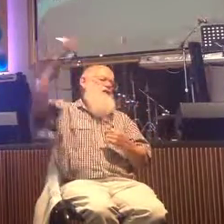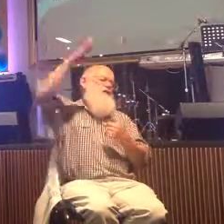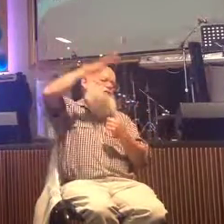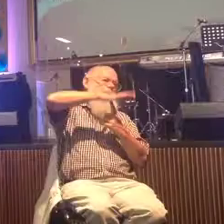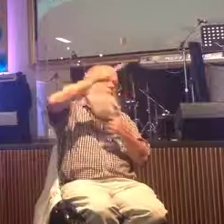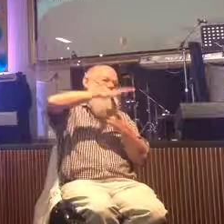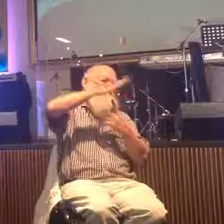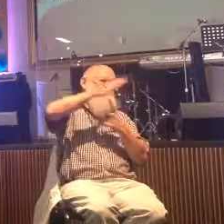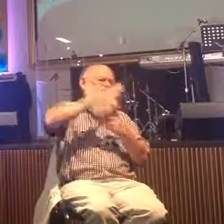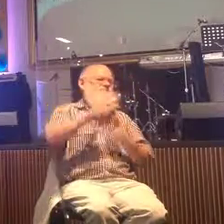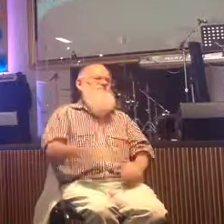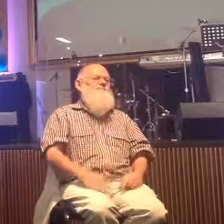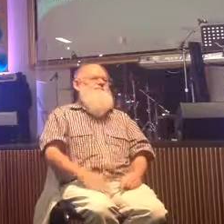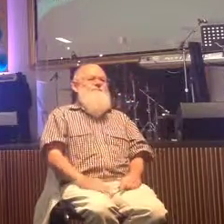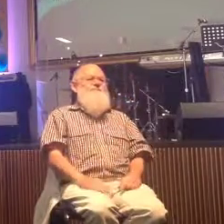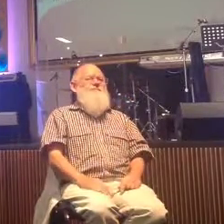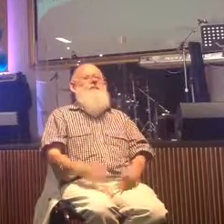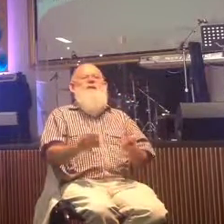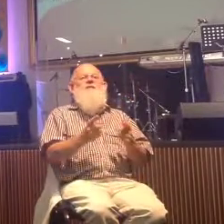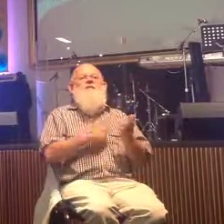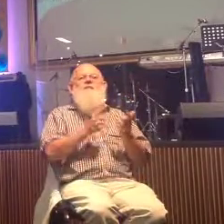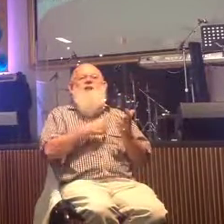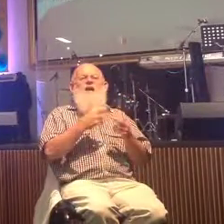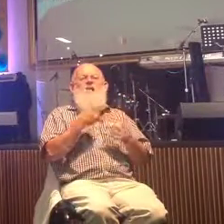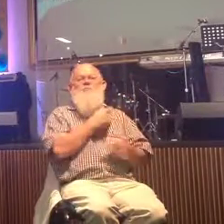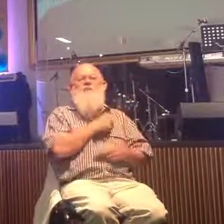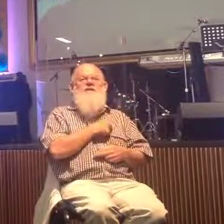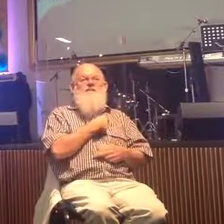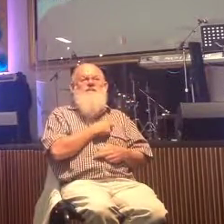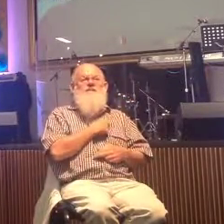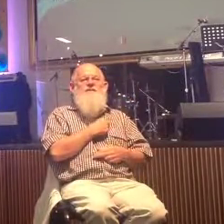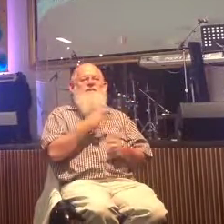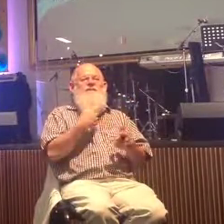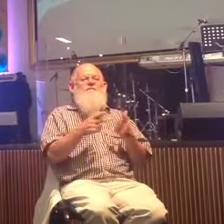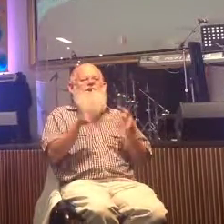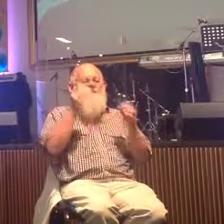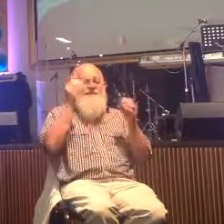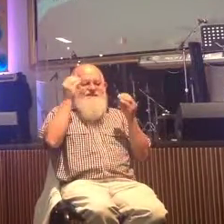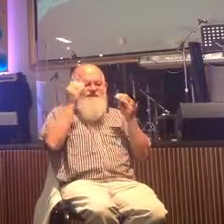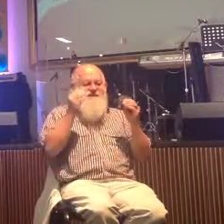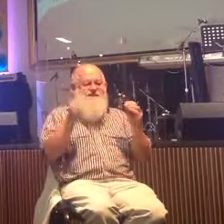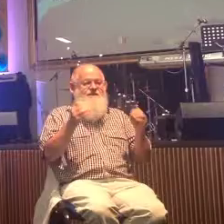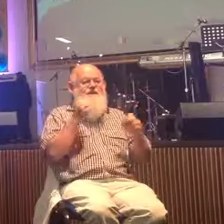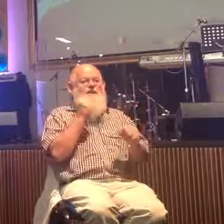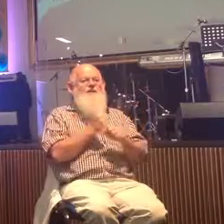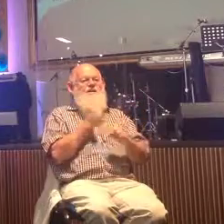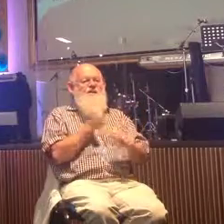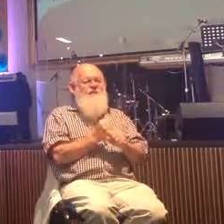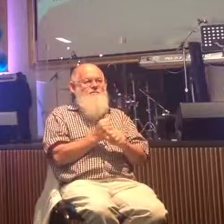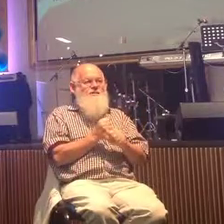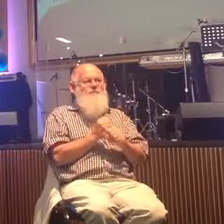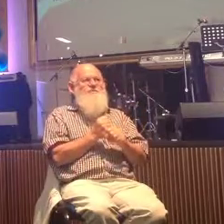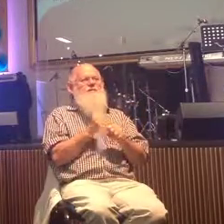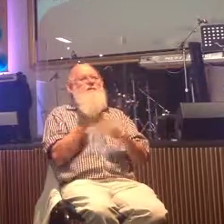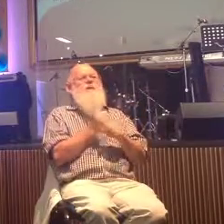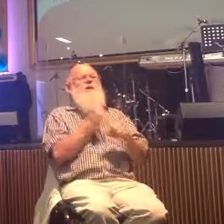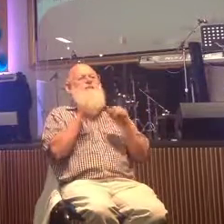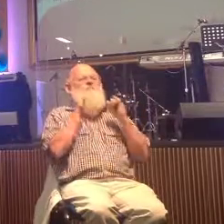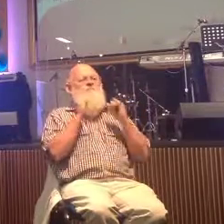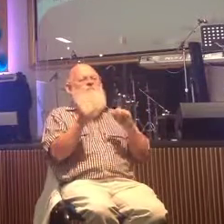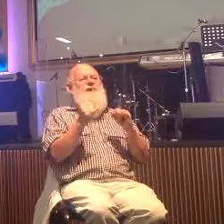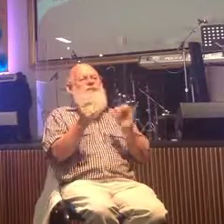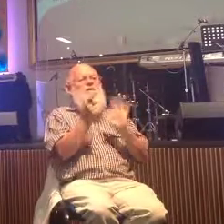Whether it's another religion, whether it's false teaching, whether it's the government making legislations over the church and over the people